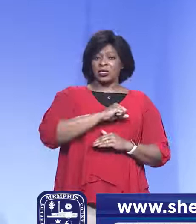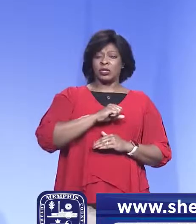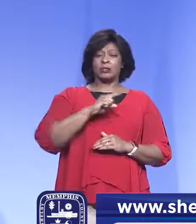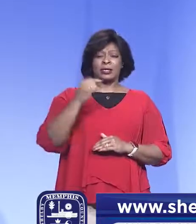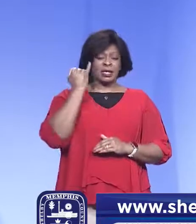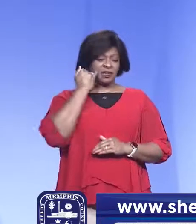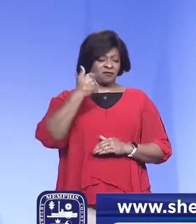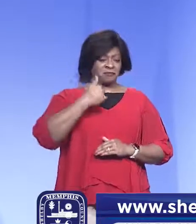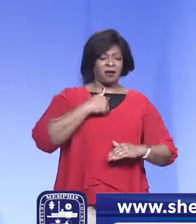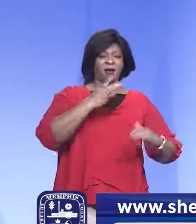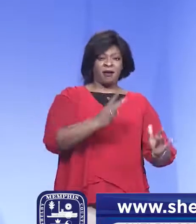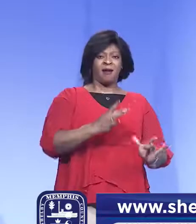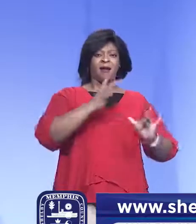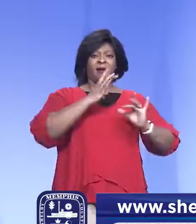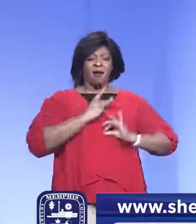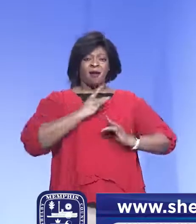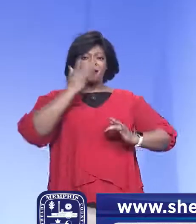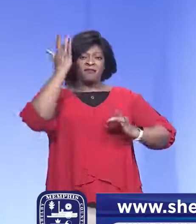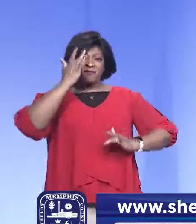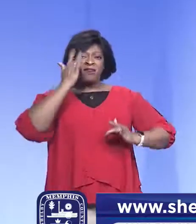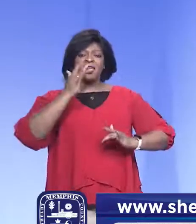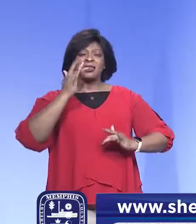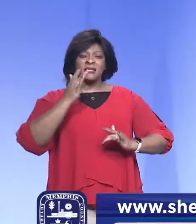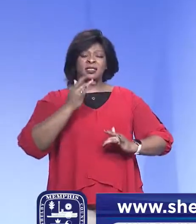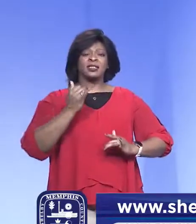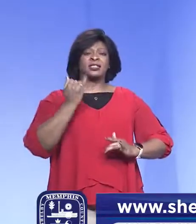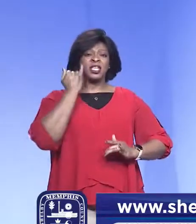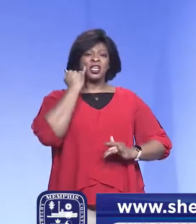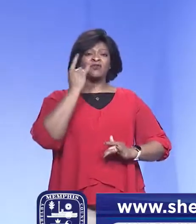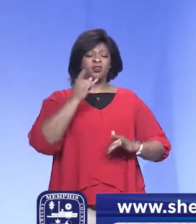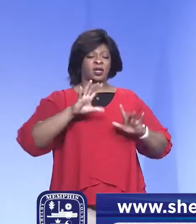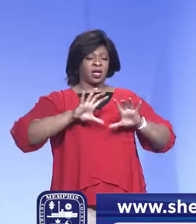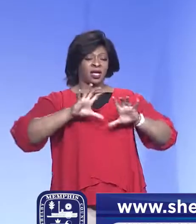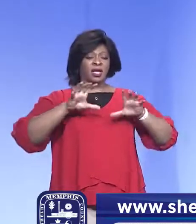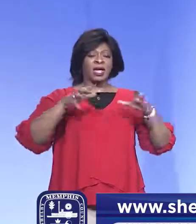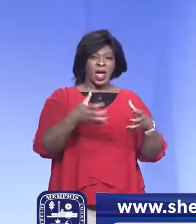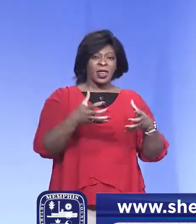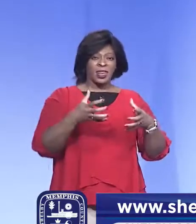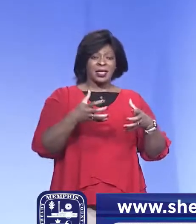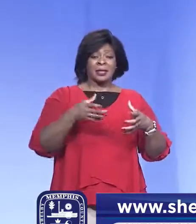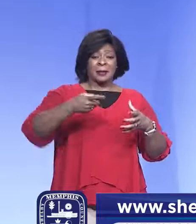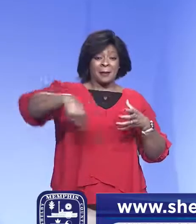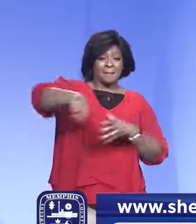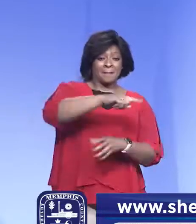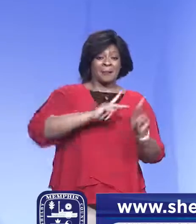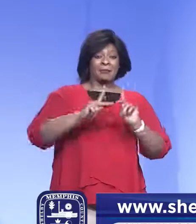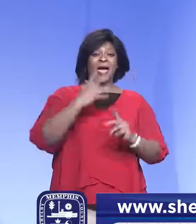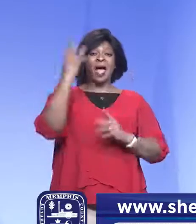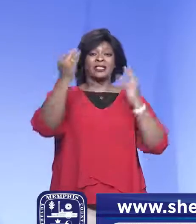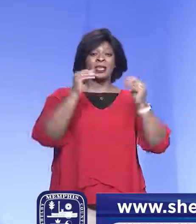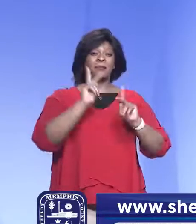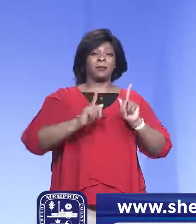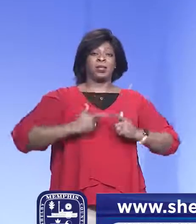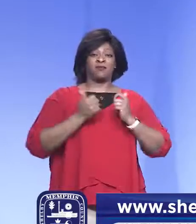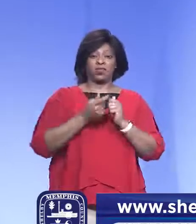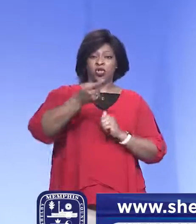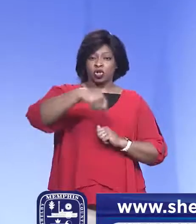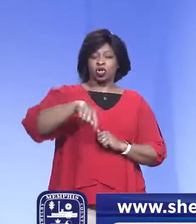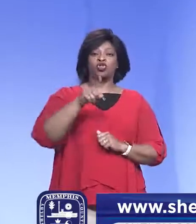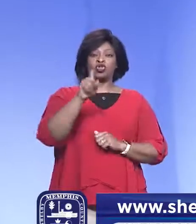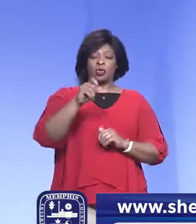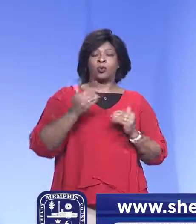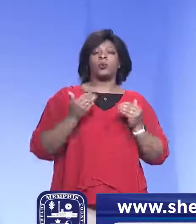became infected if you gathered beyond your immediate household, and you should